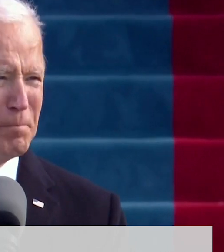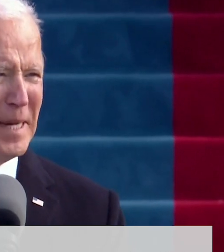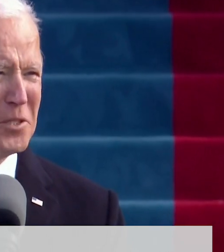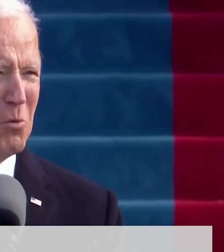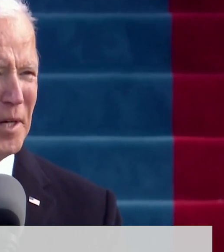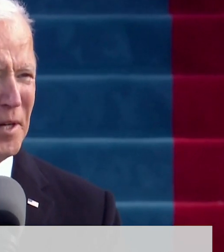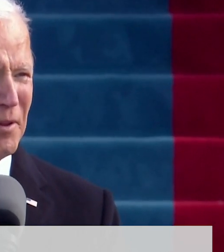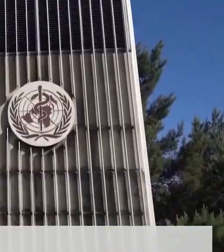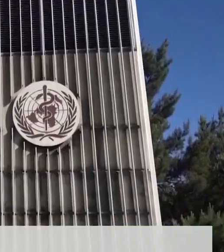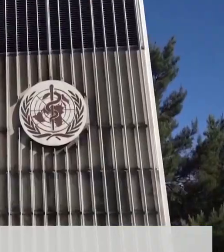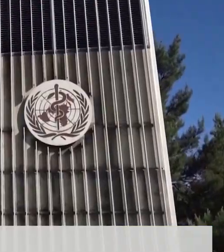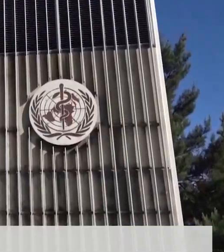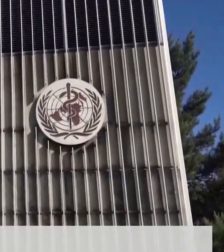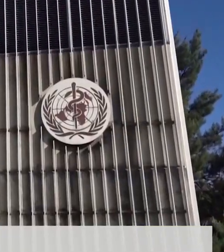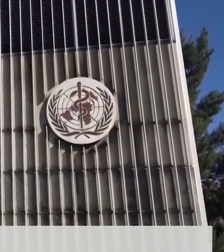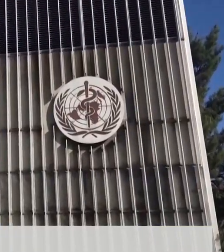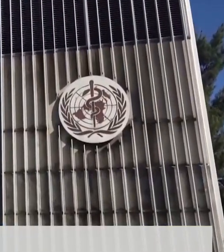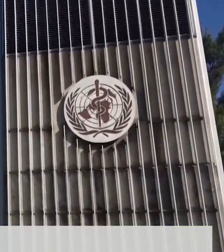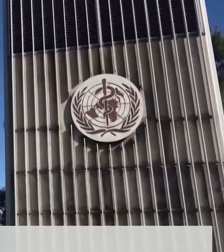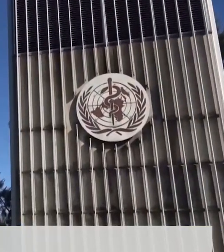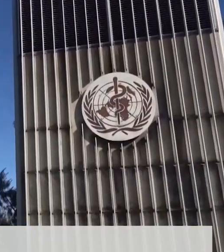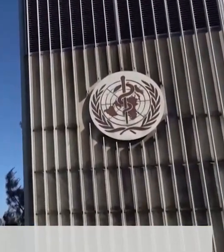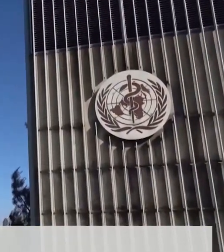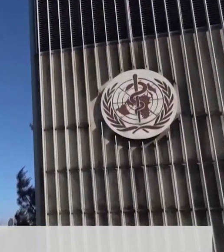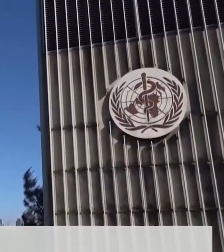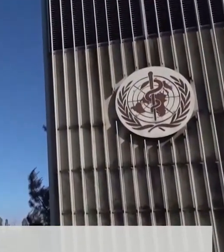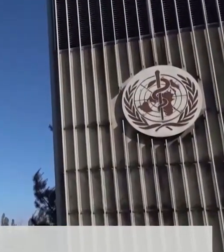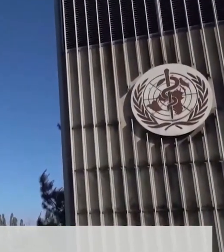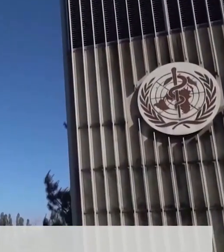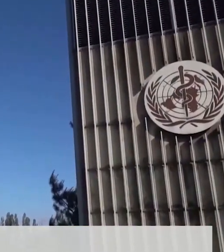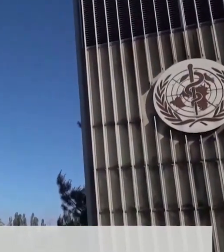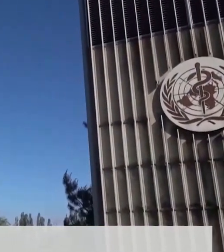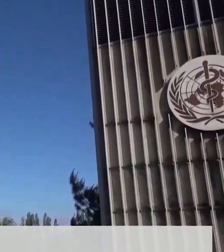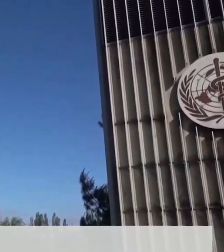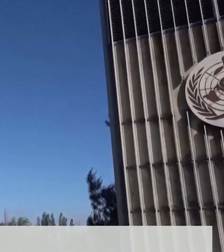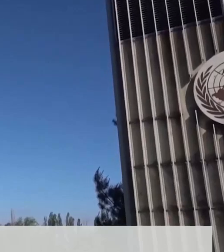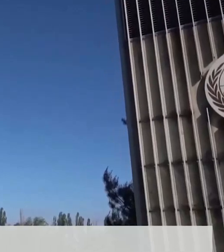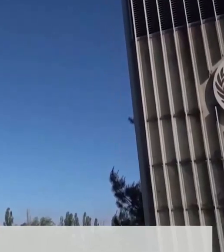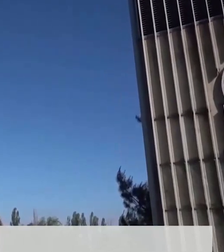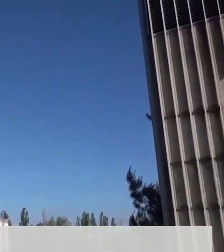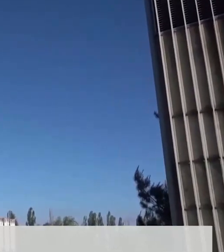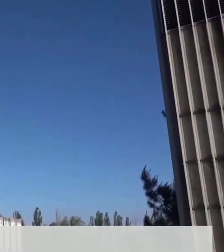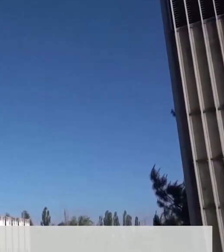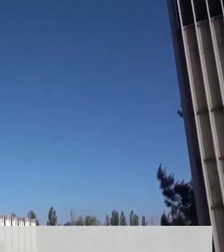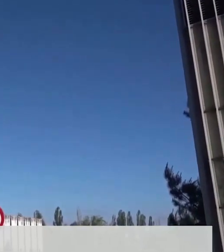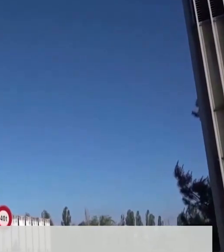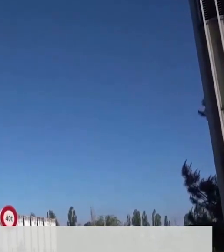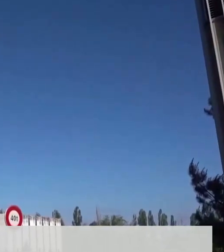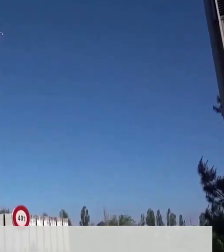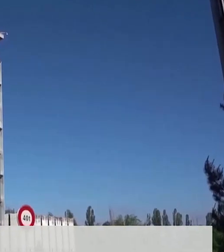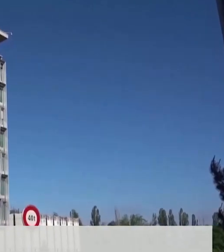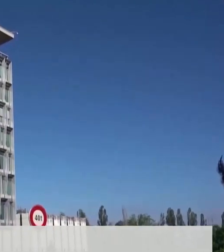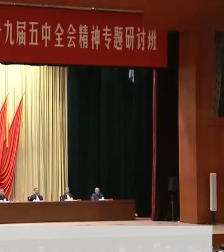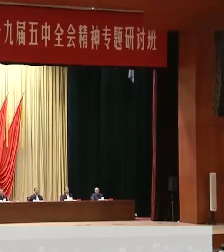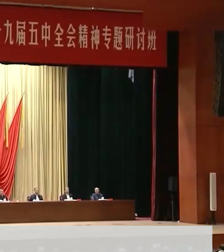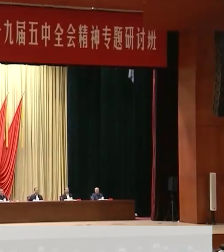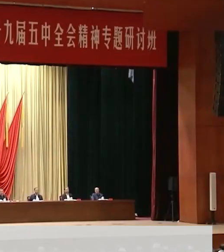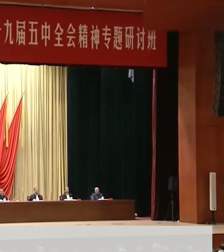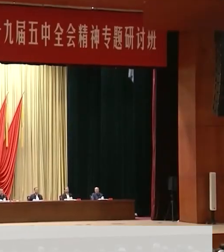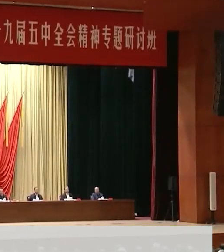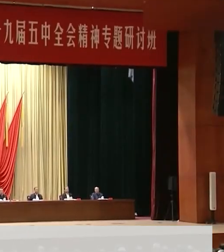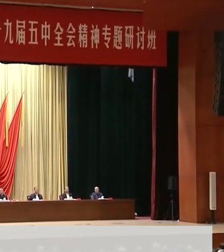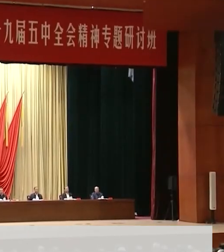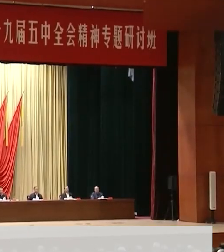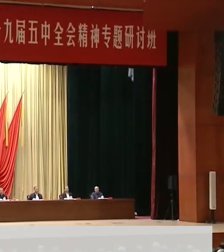took office in January. Now, when it comes to U.S.-China relations, although the U.S. may continue to lock horns with